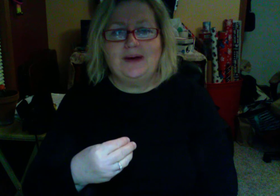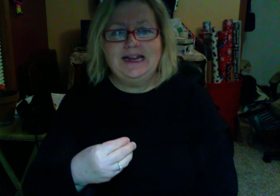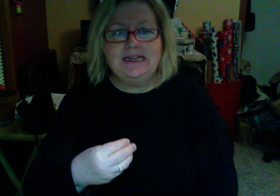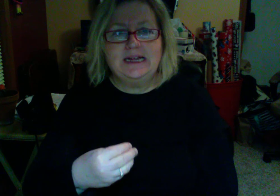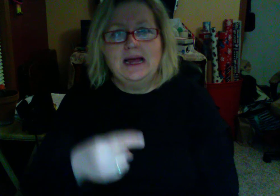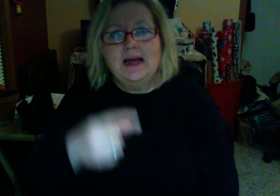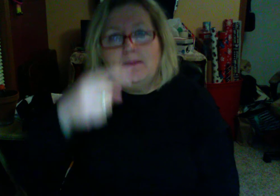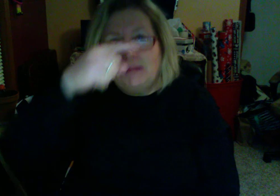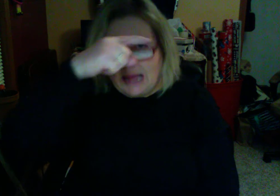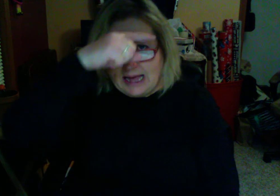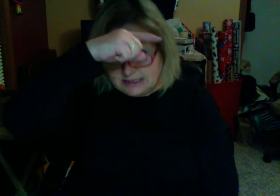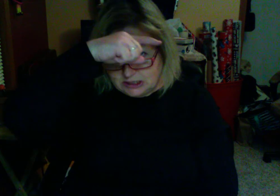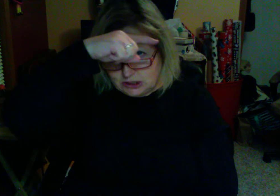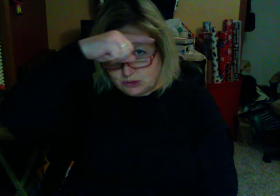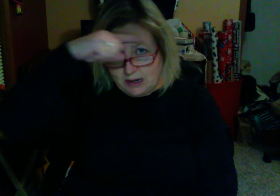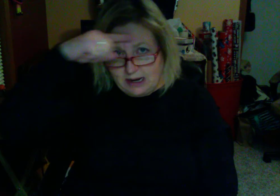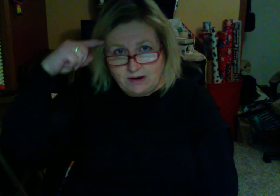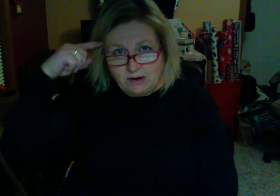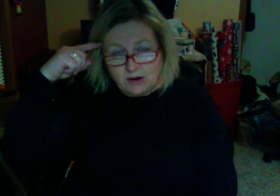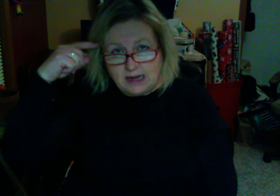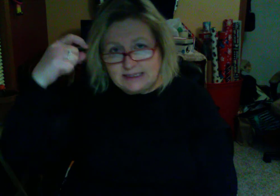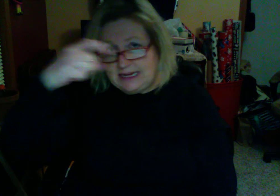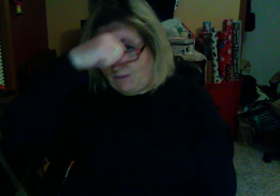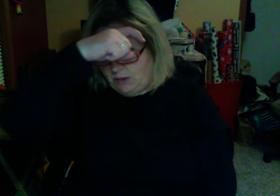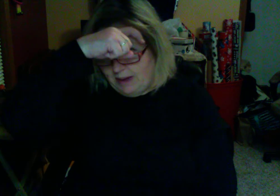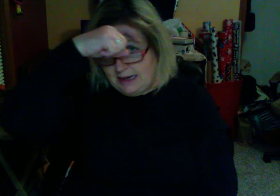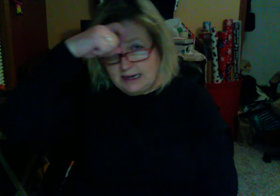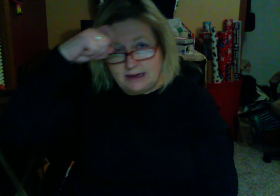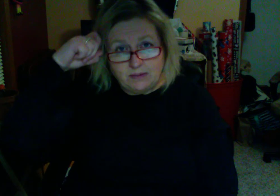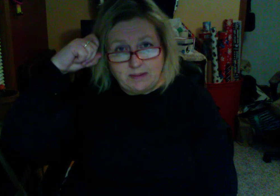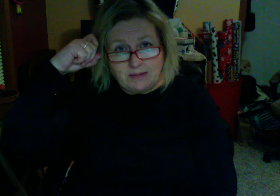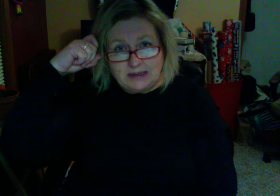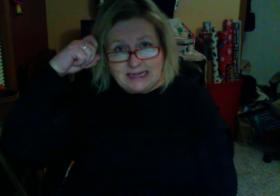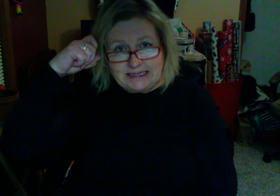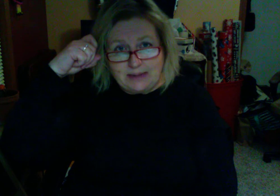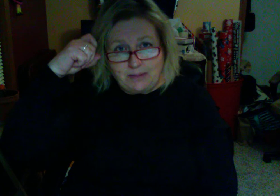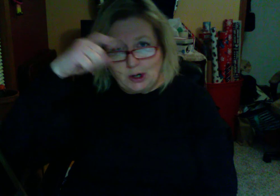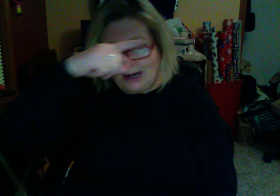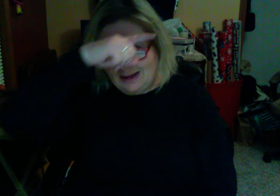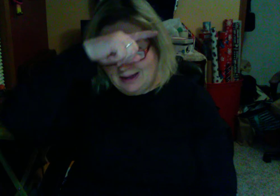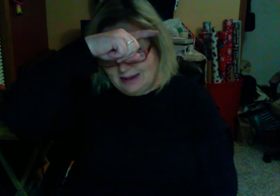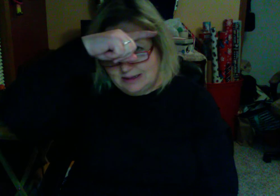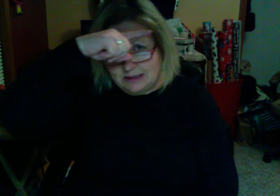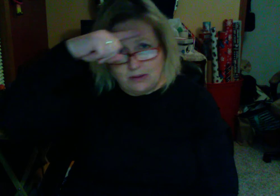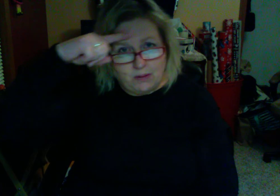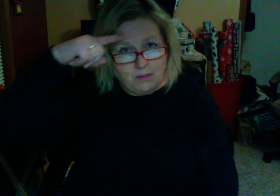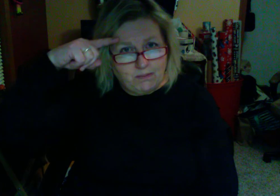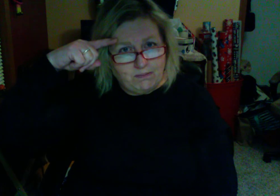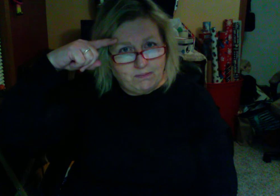white. Black is the straight finger crossed. If you bend it, remember that's summer. So